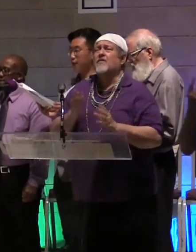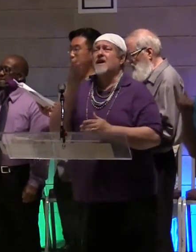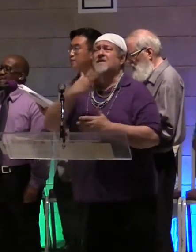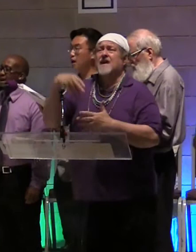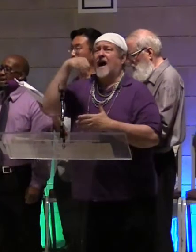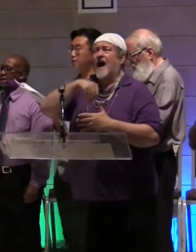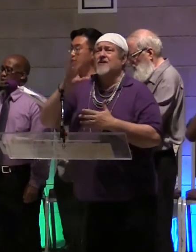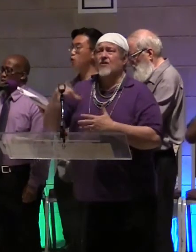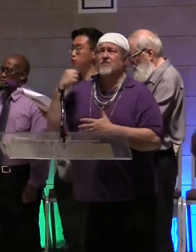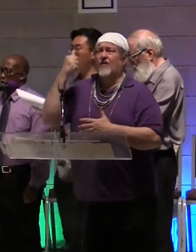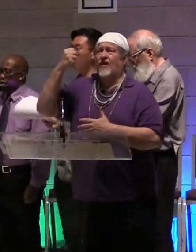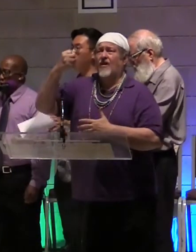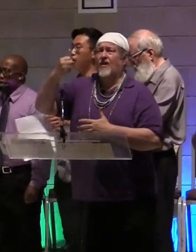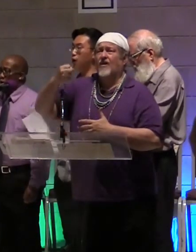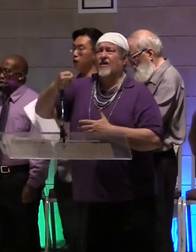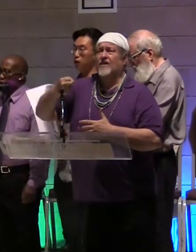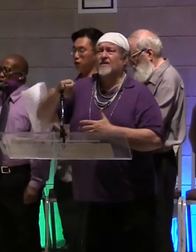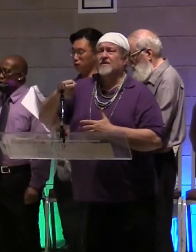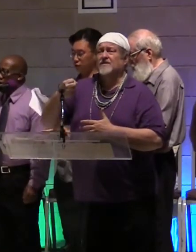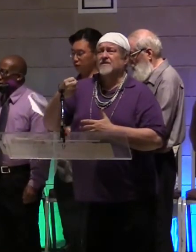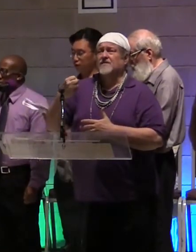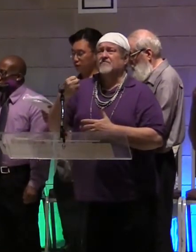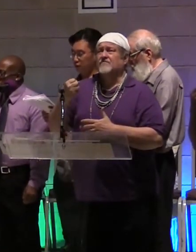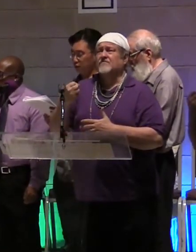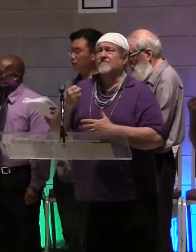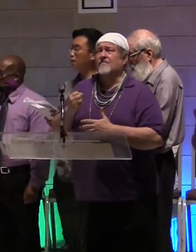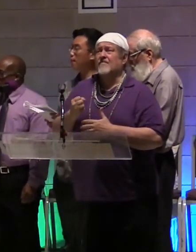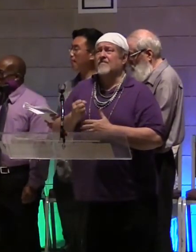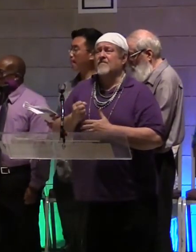Something inside so strong.